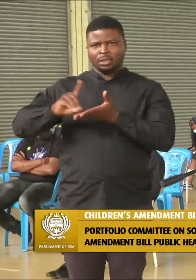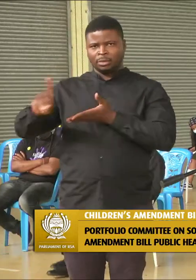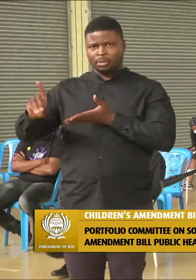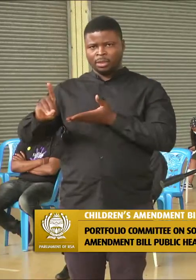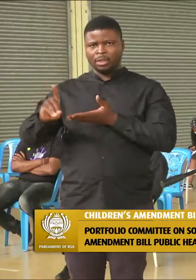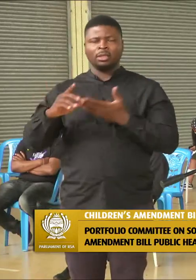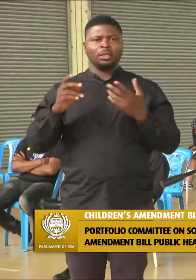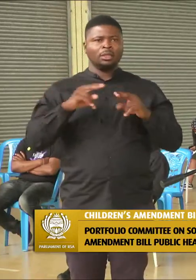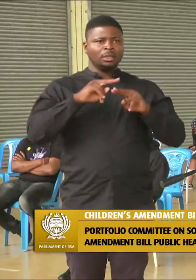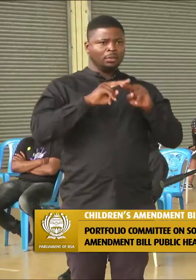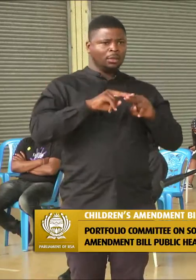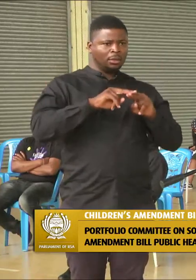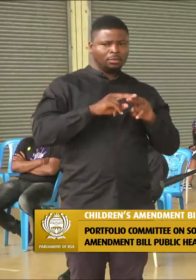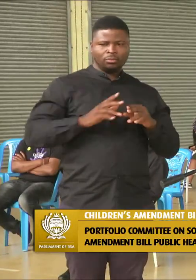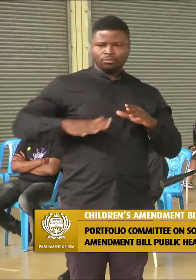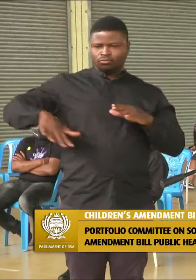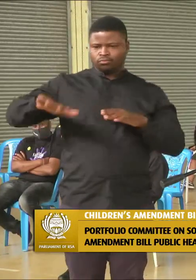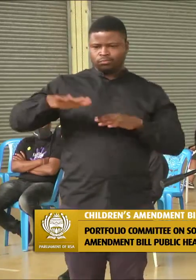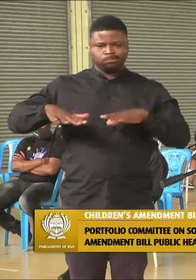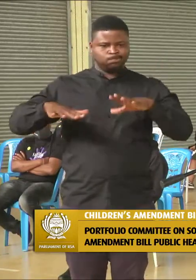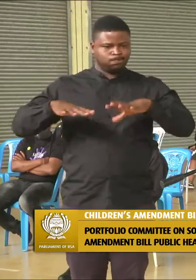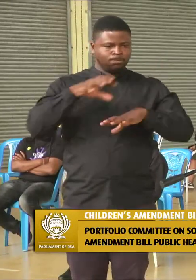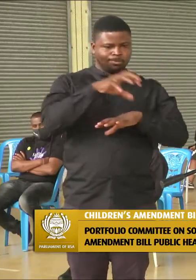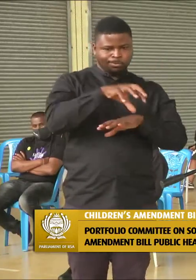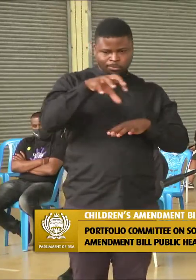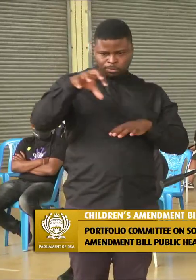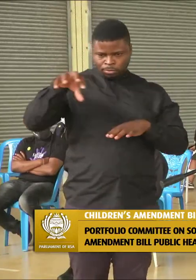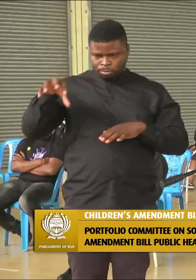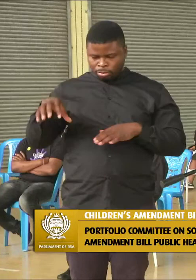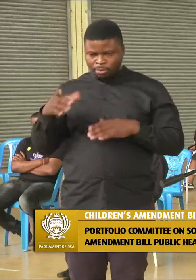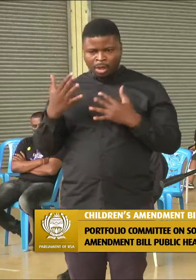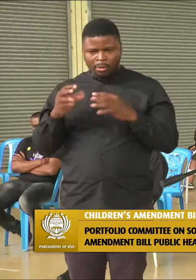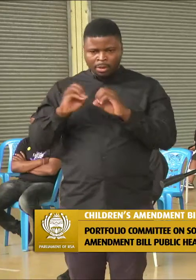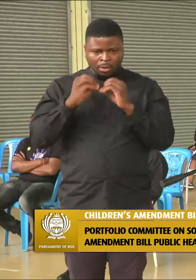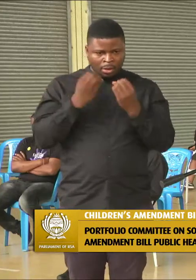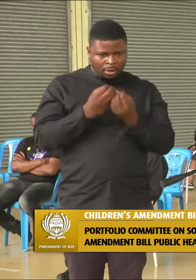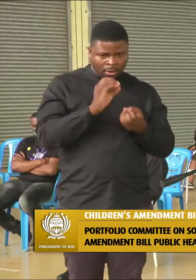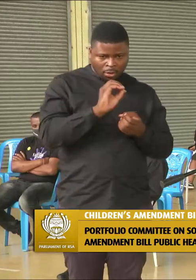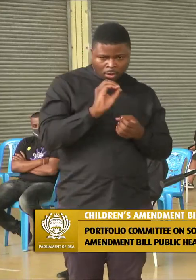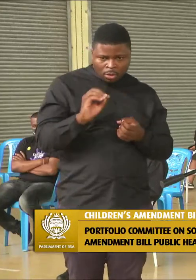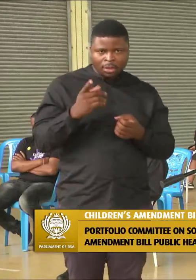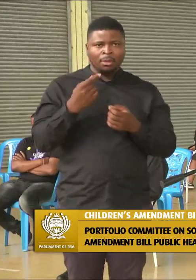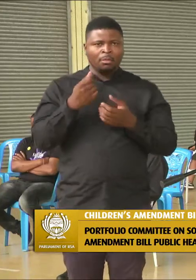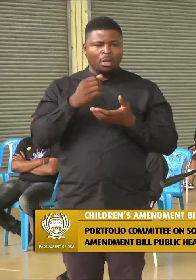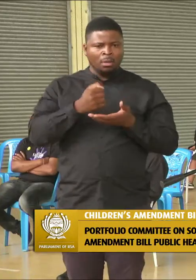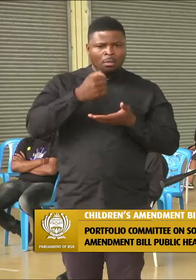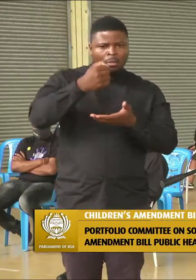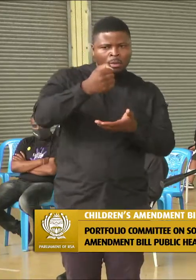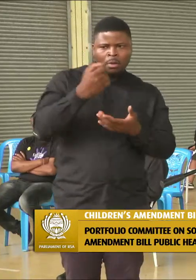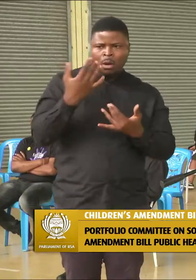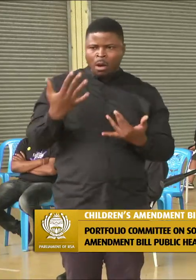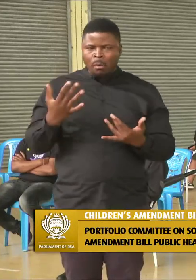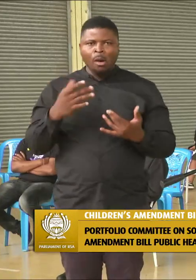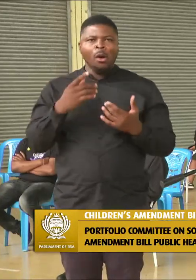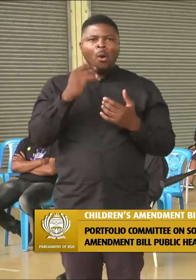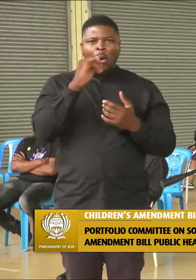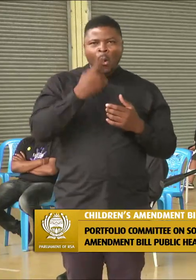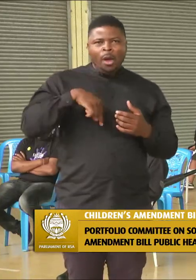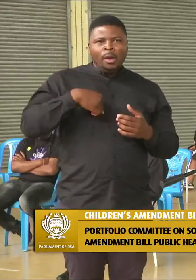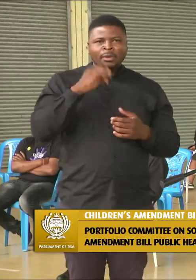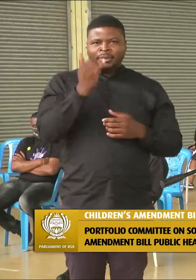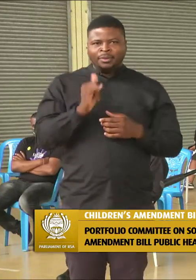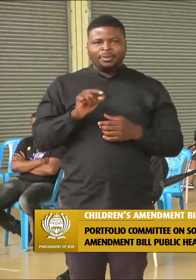le, bangakanani ama-organization that were funded, arendarisha i-service efana naleyo. We also look at the matter